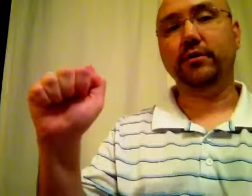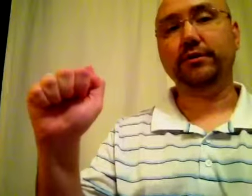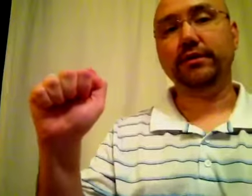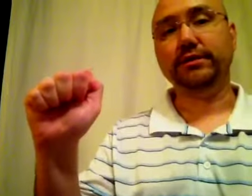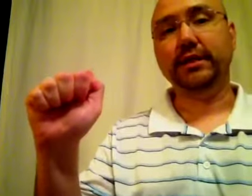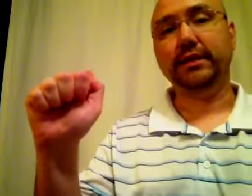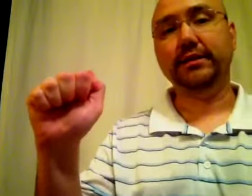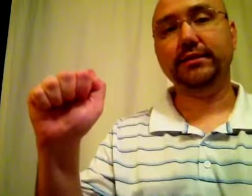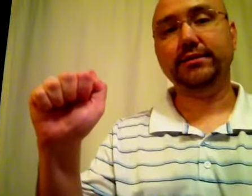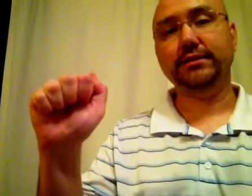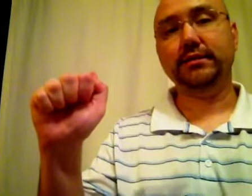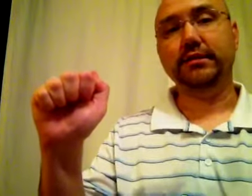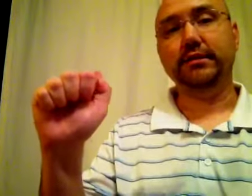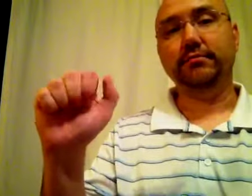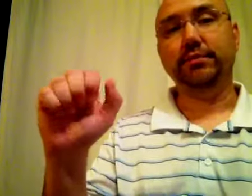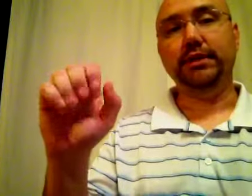to the side like this. B,